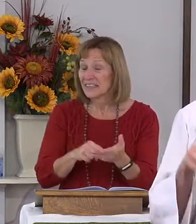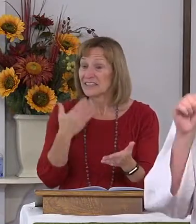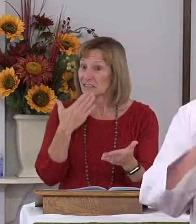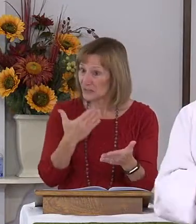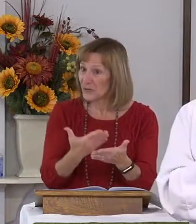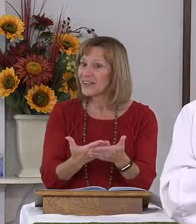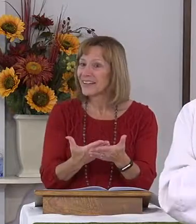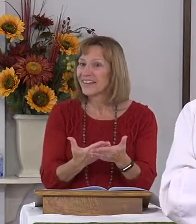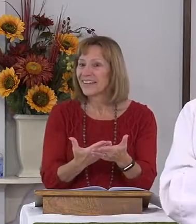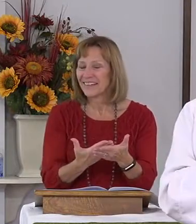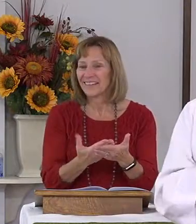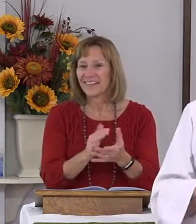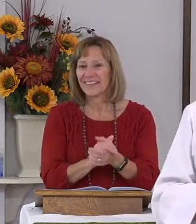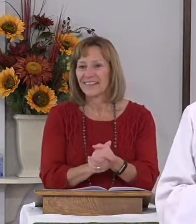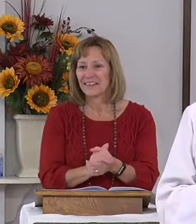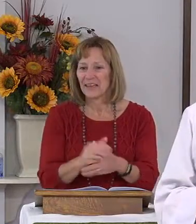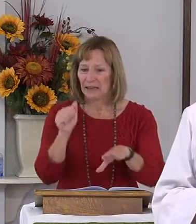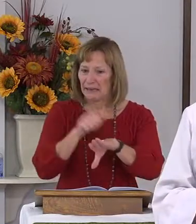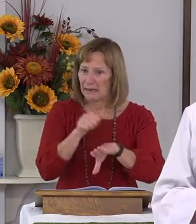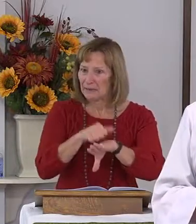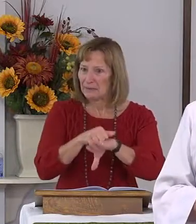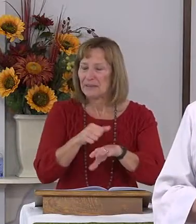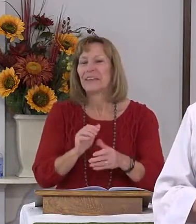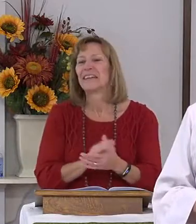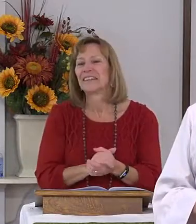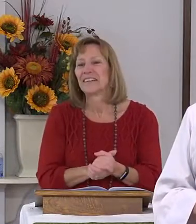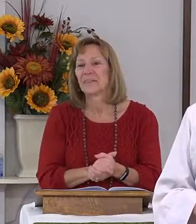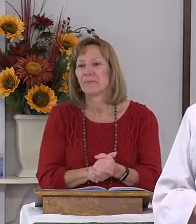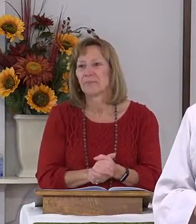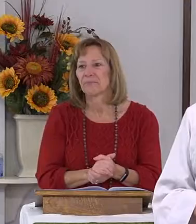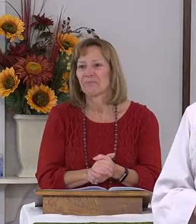Let's, knock on a binder.